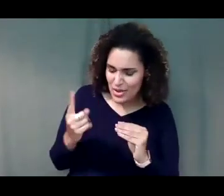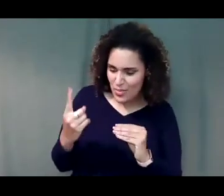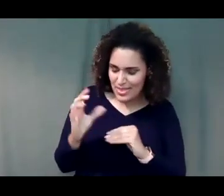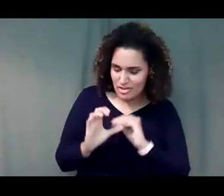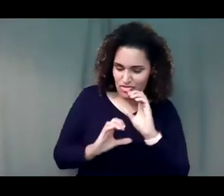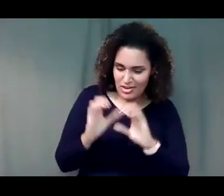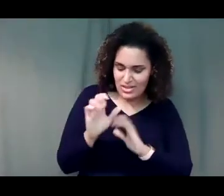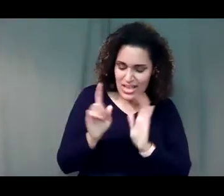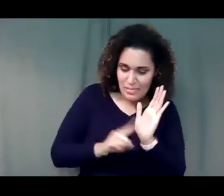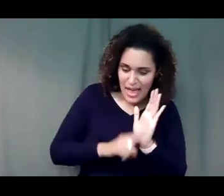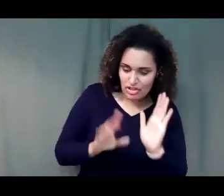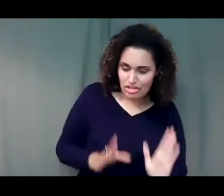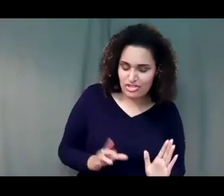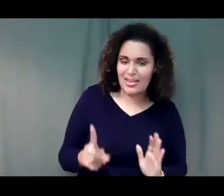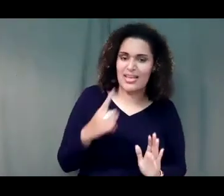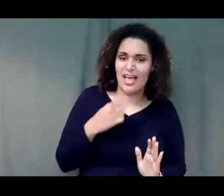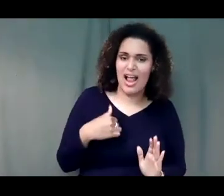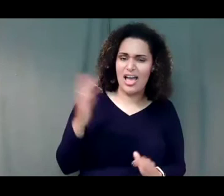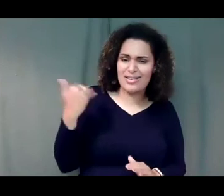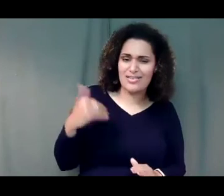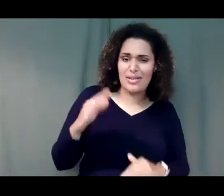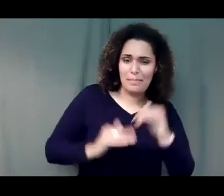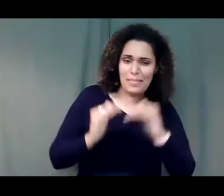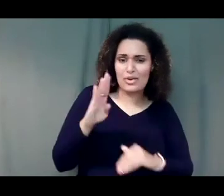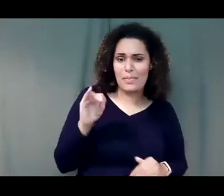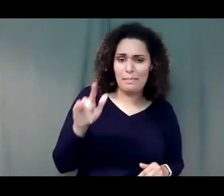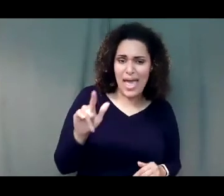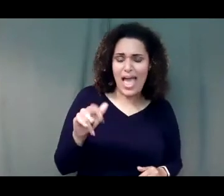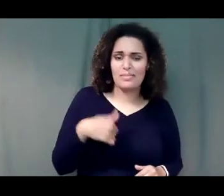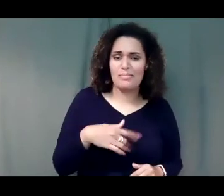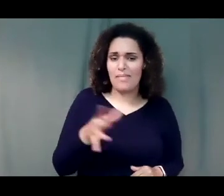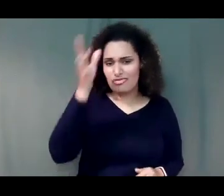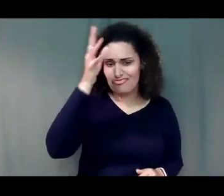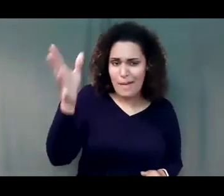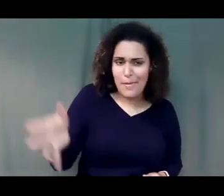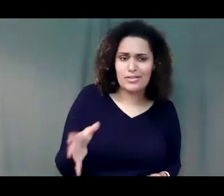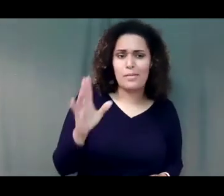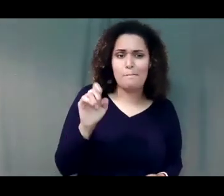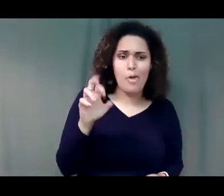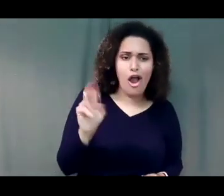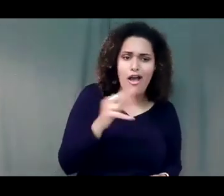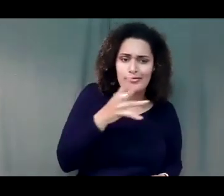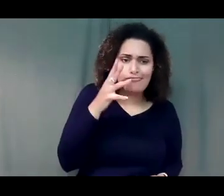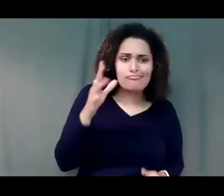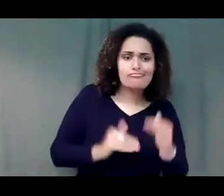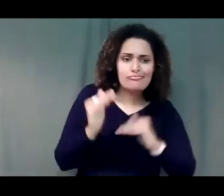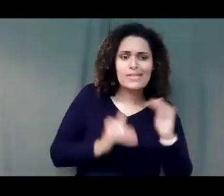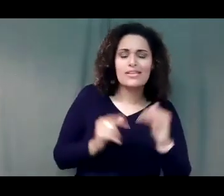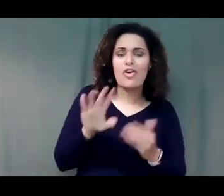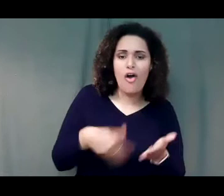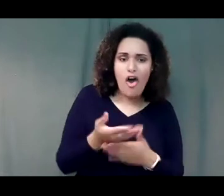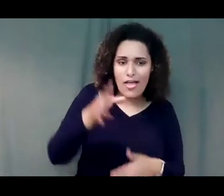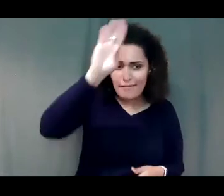construction inspectors. He's like, oh, I used to build with bales in my grandpa's barn. And that's cool. You know, so it had all been, the fire people